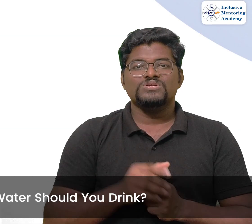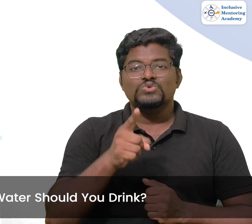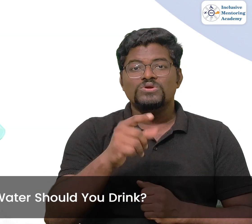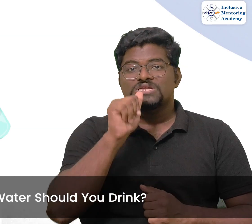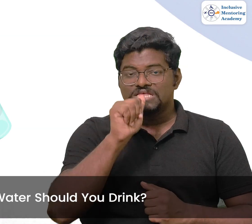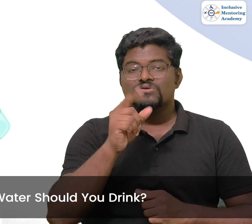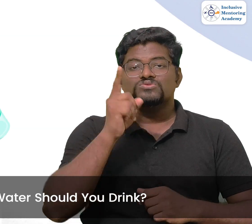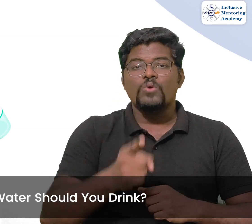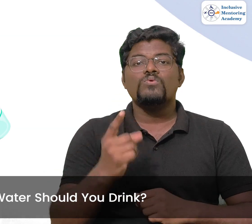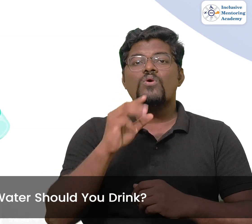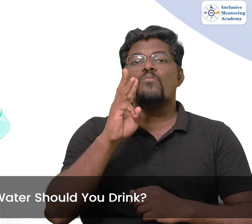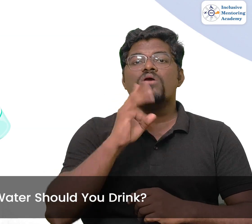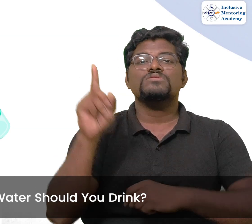How much water should you drink?